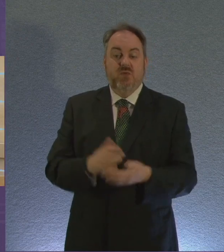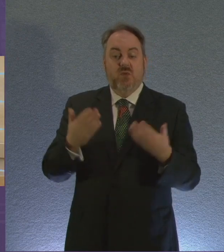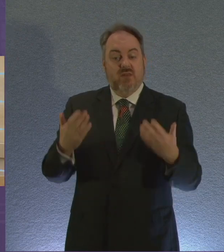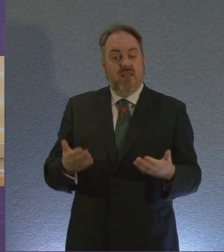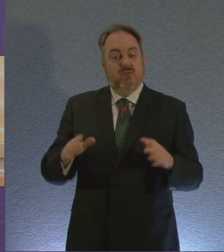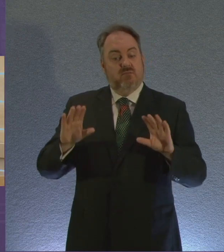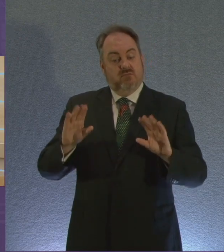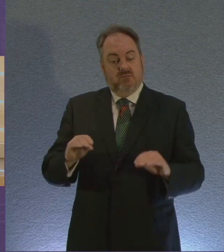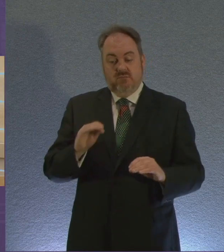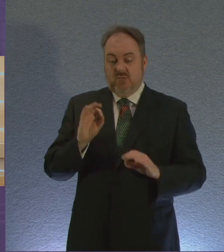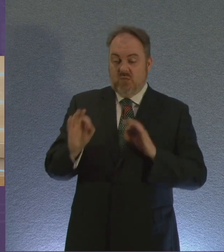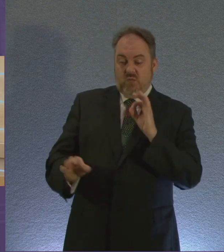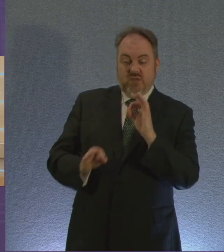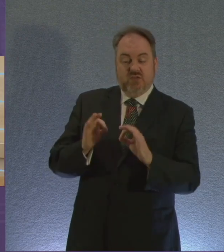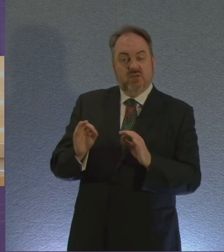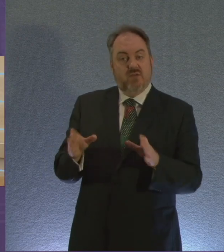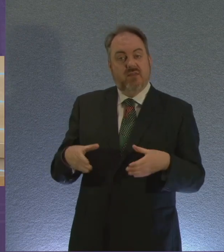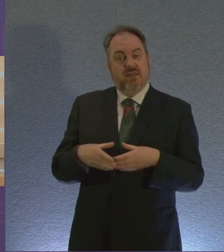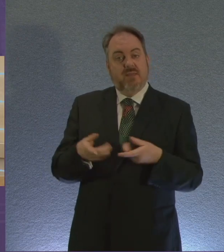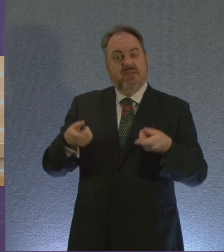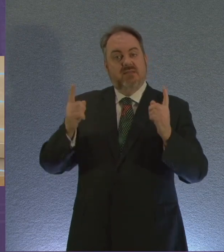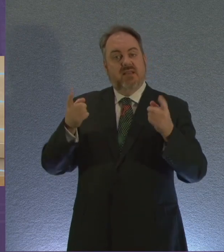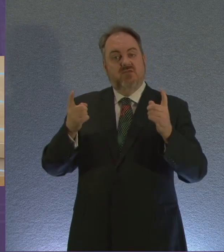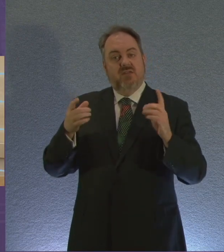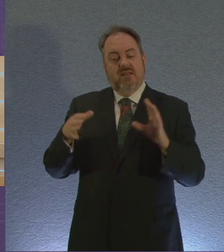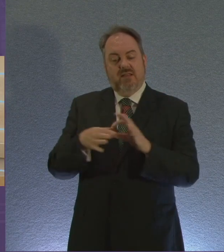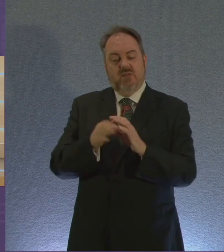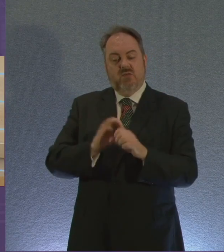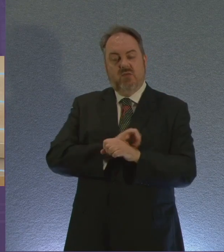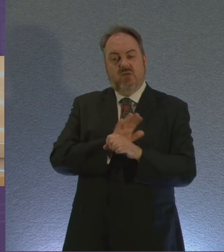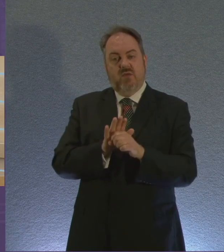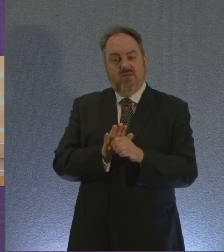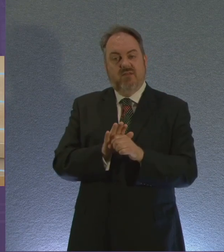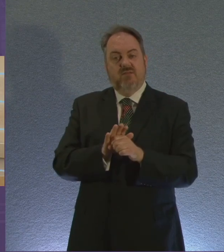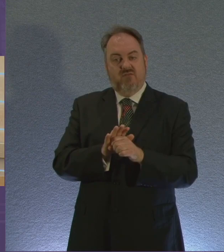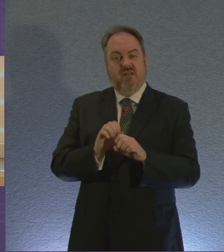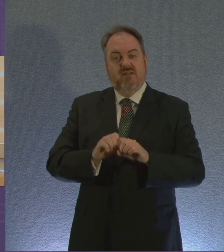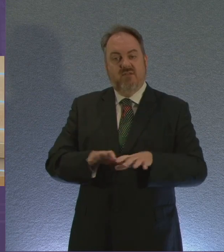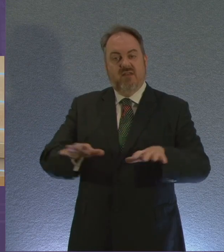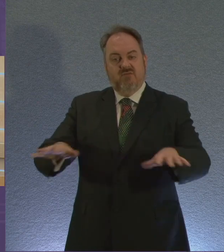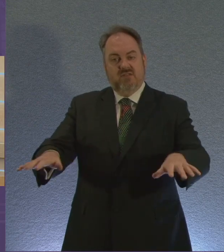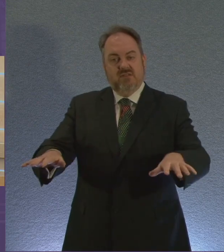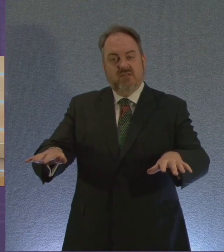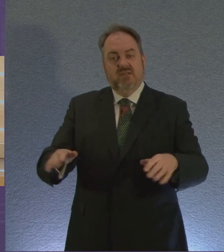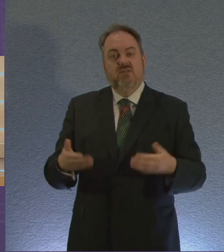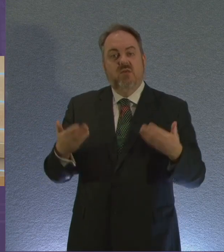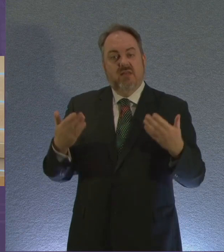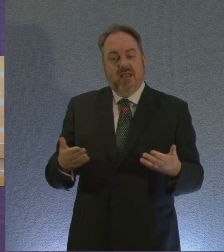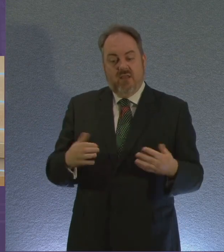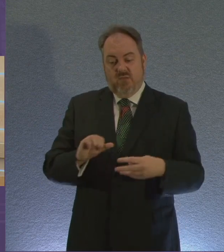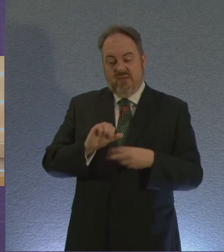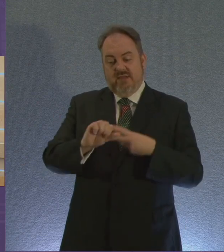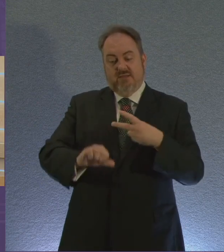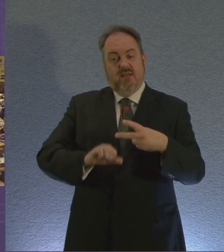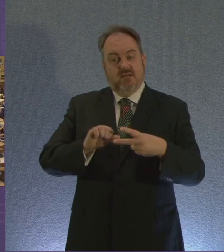concludes questions on the Cabinet Secretary's statement on COVID-19 social security, and we'll move on to the next item of business.